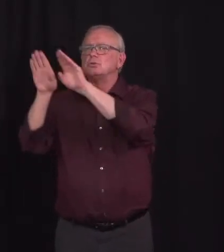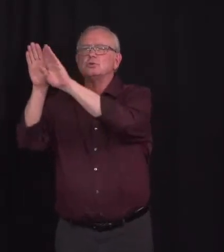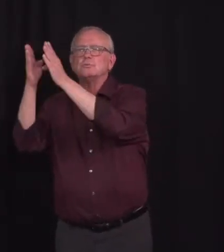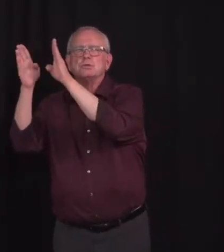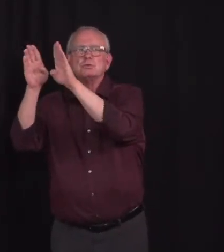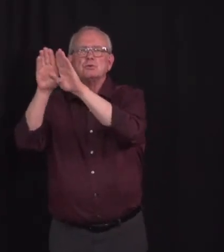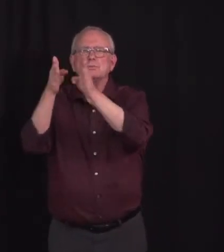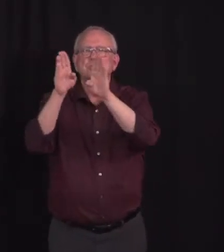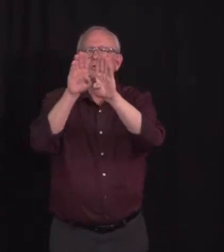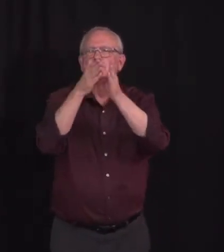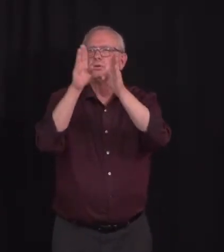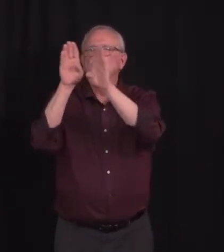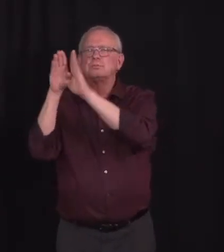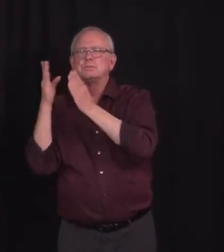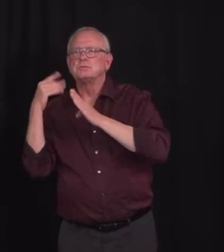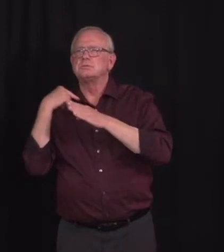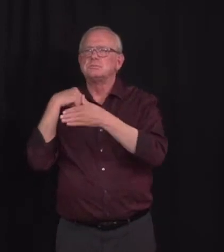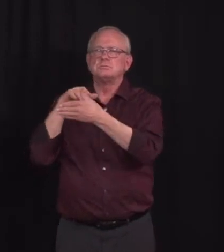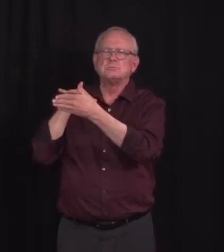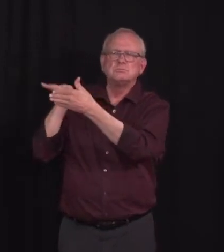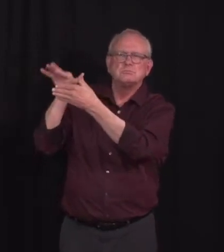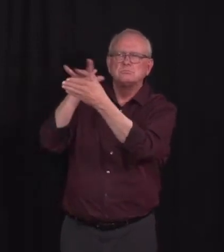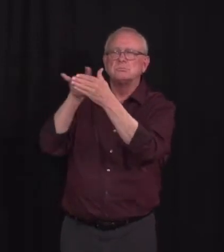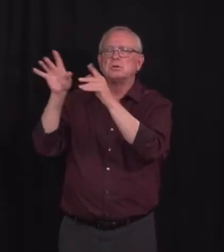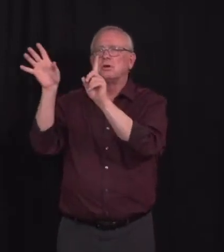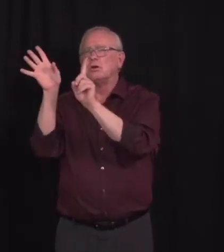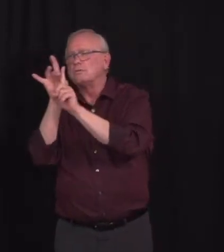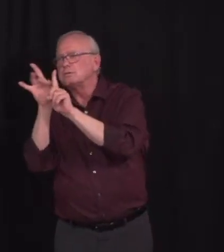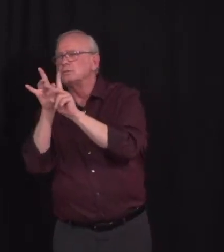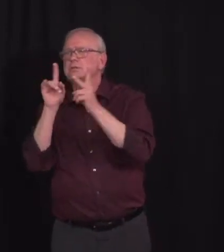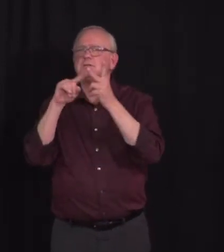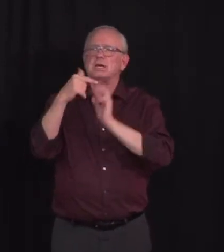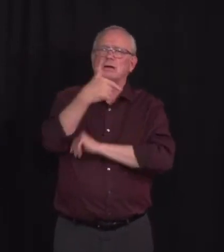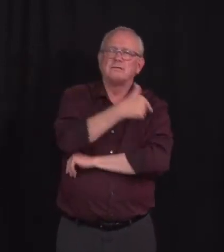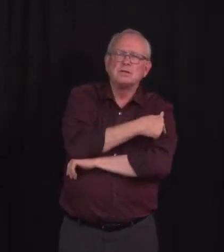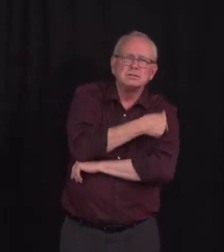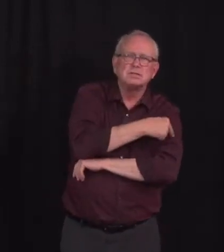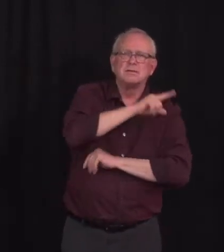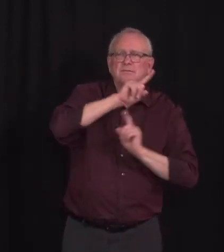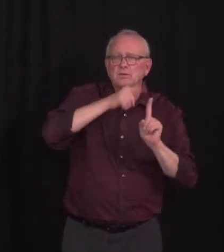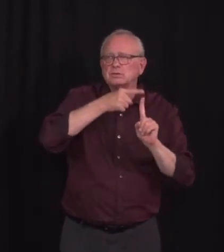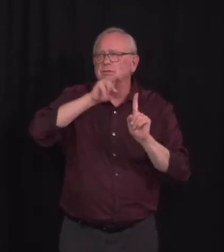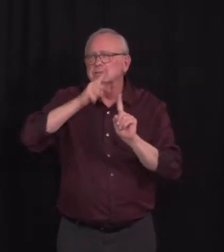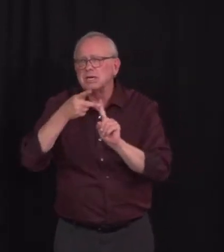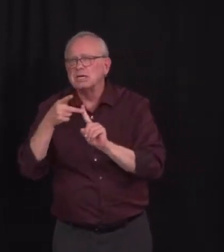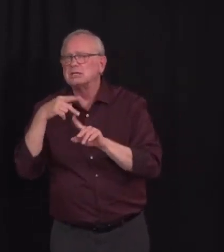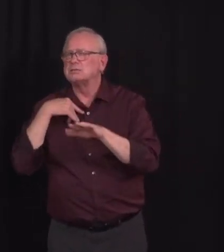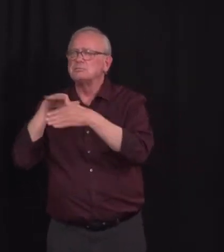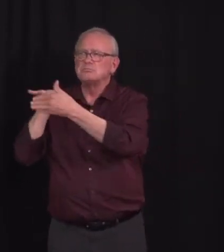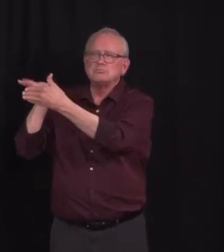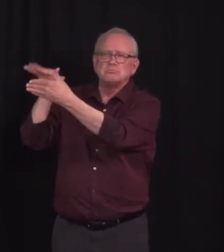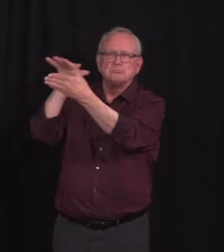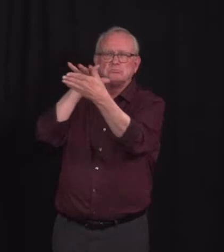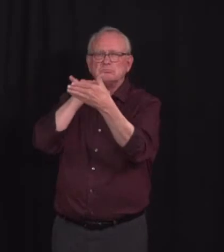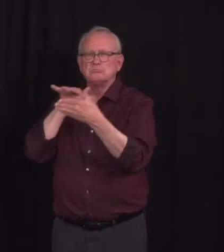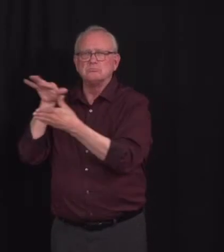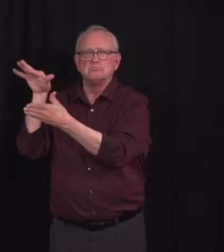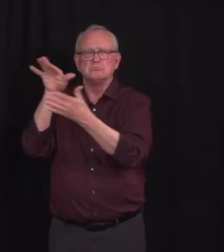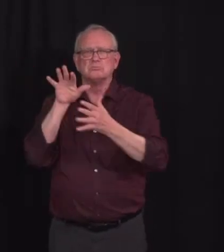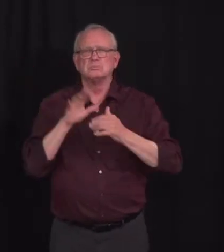immunity along with first and second dose immunity that they had, and we looked at what it would take to get to about